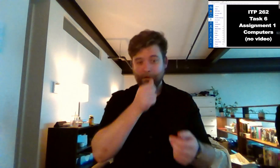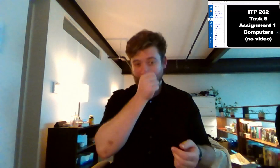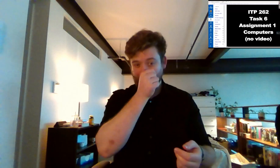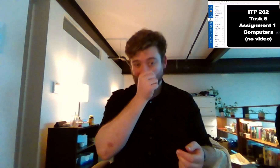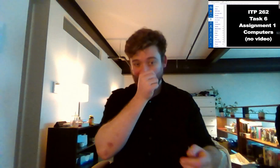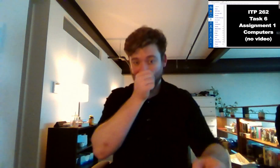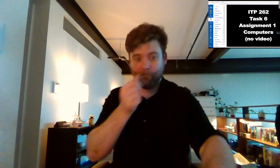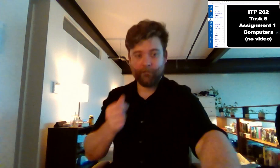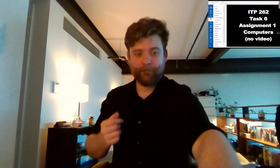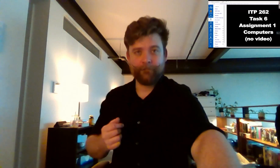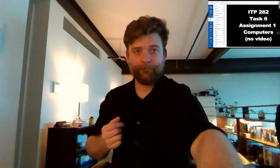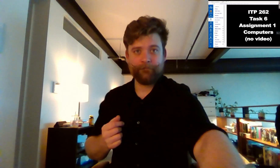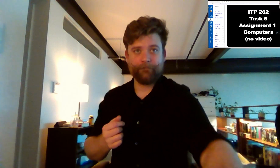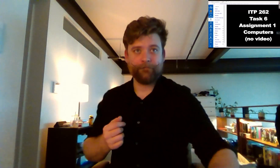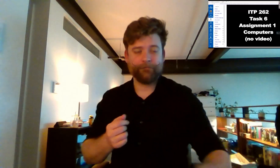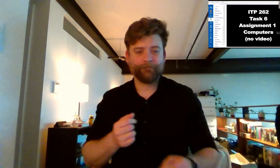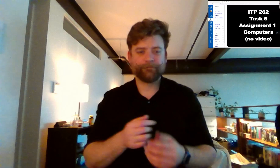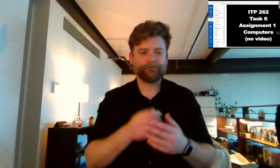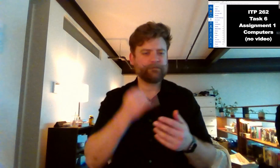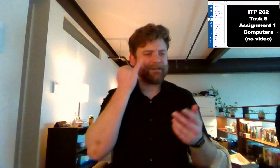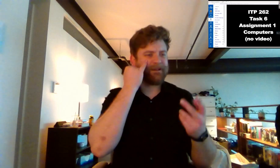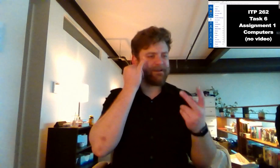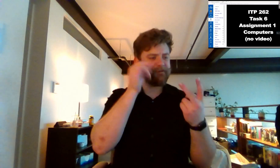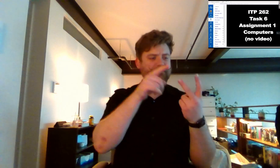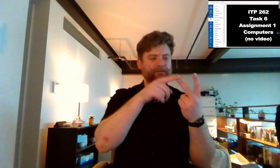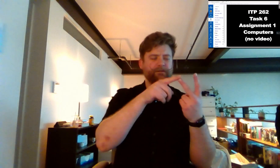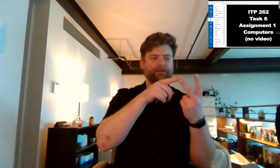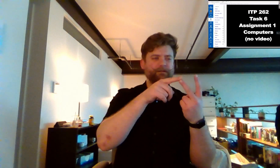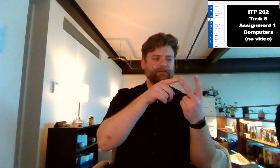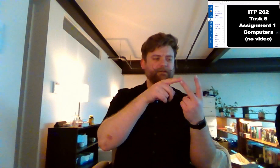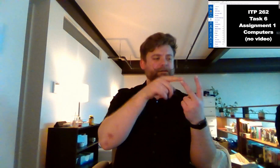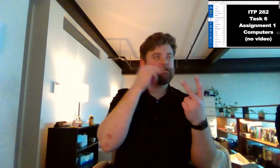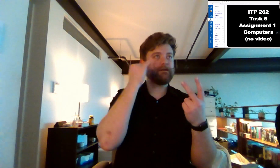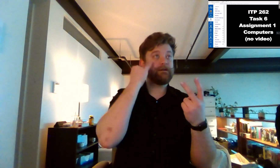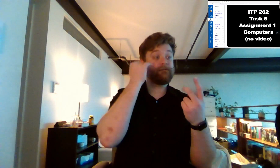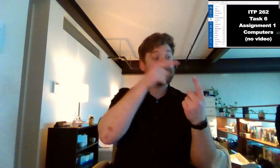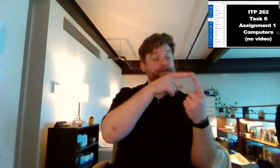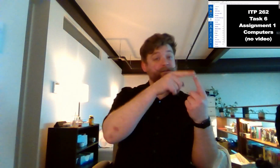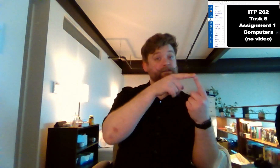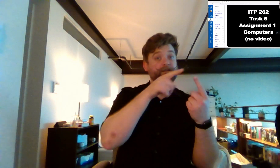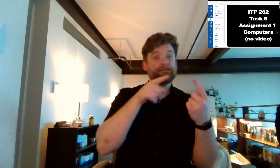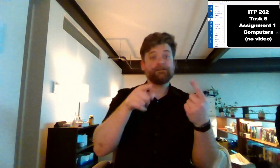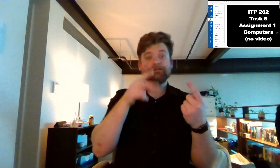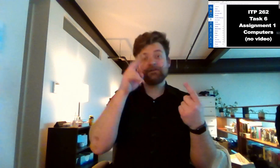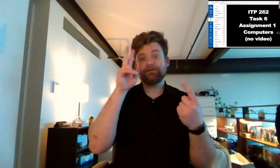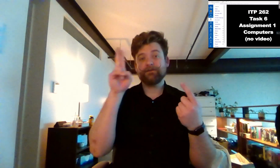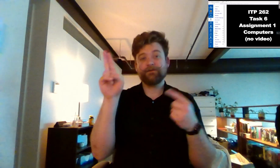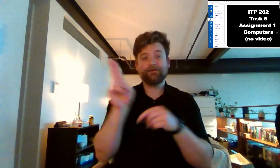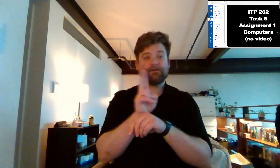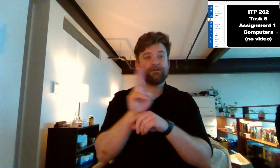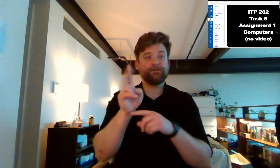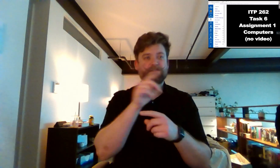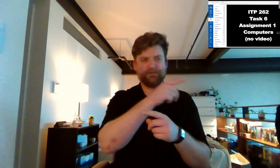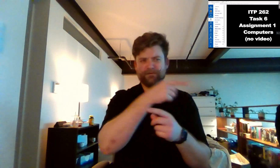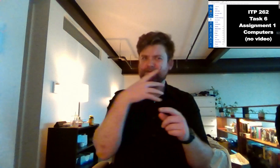if you use that, for writing, it's slow and it's difficult to read. But if you use the serif,